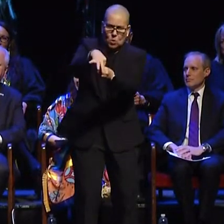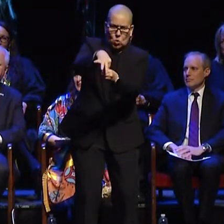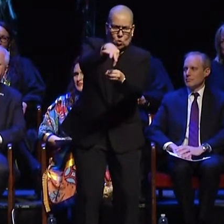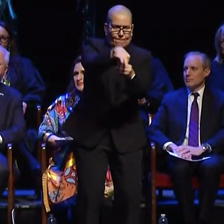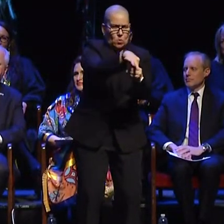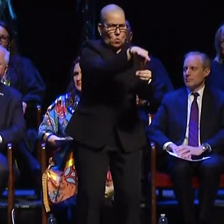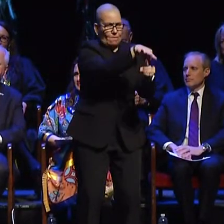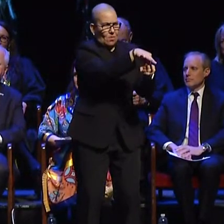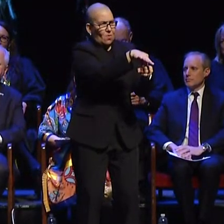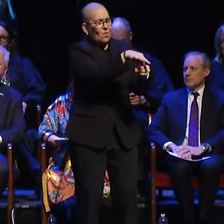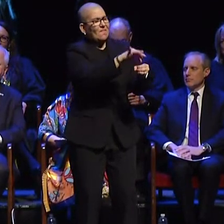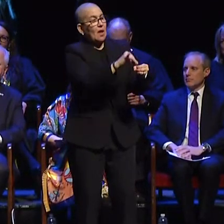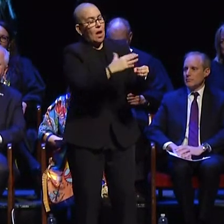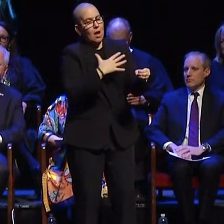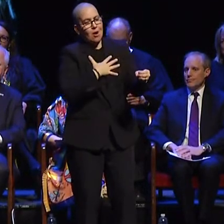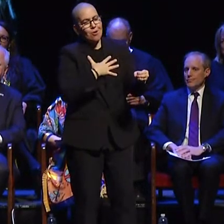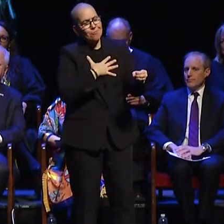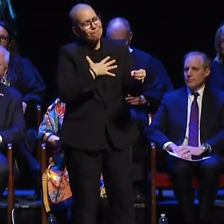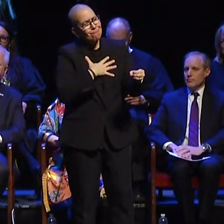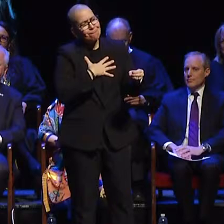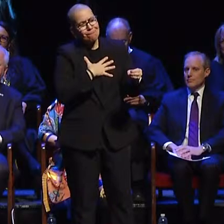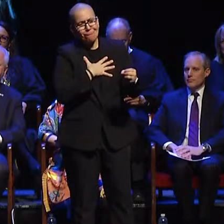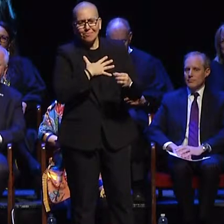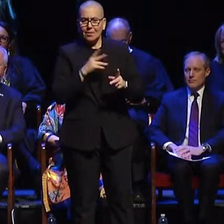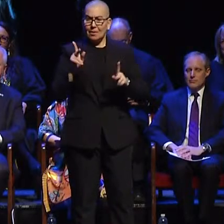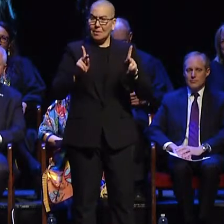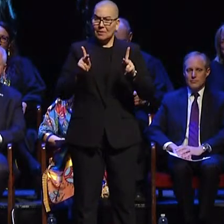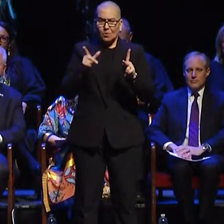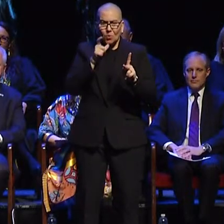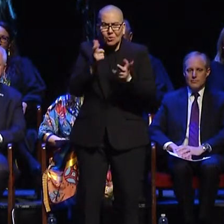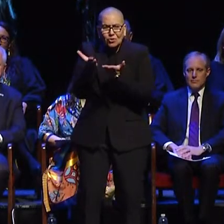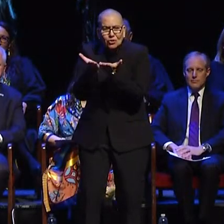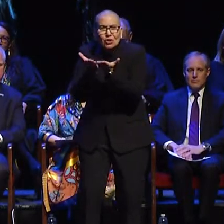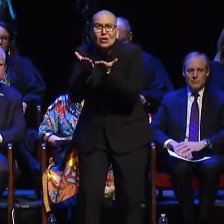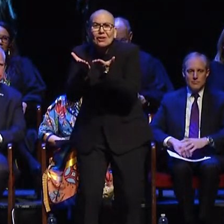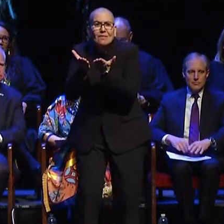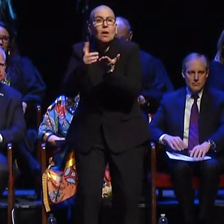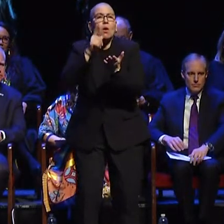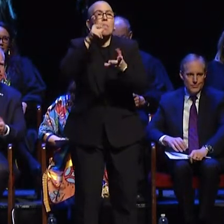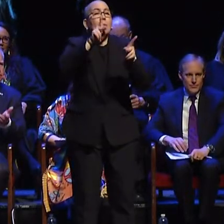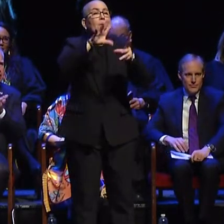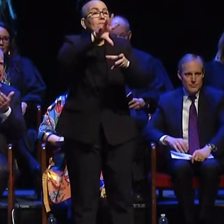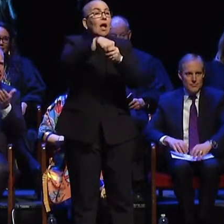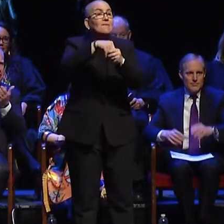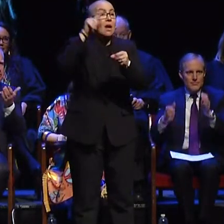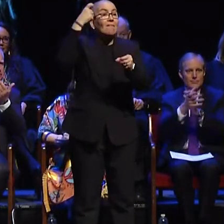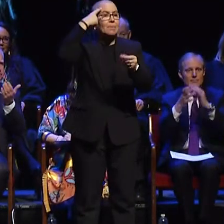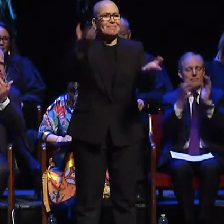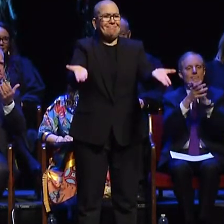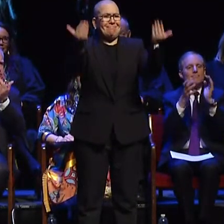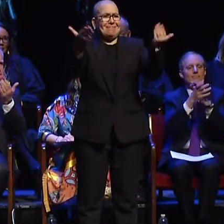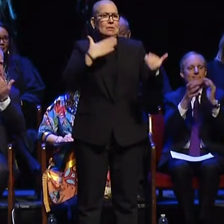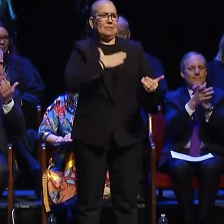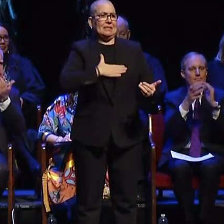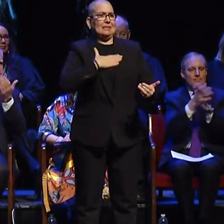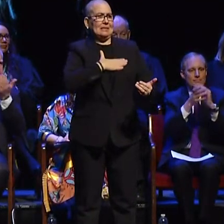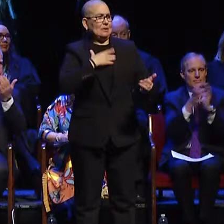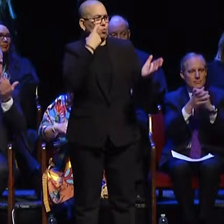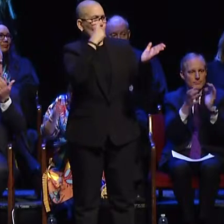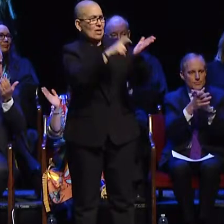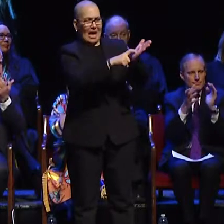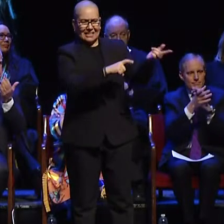everybody here who has ever served in local government, could you please stand right now? All of you, city council, school district,